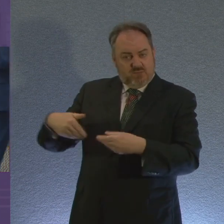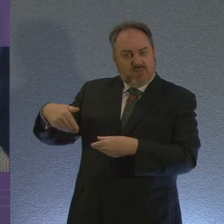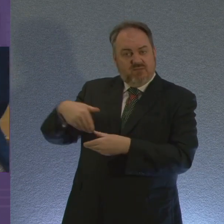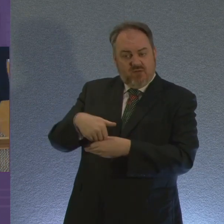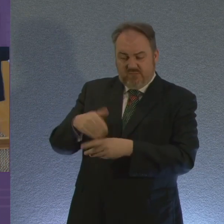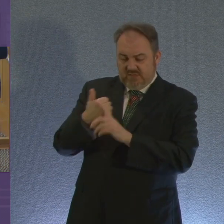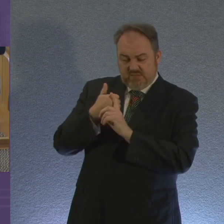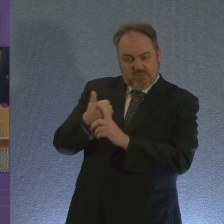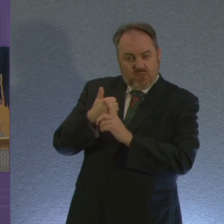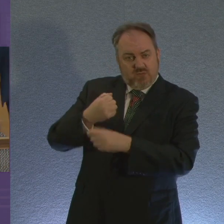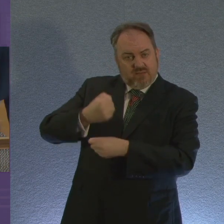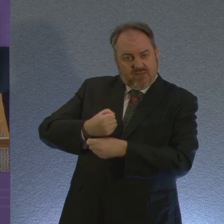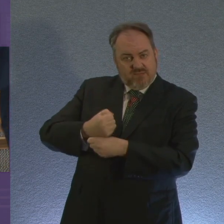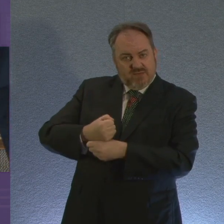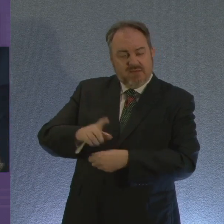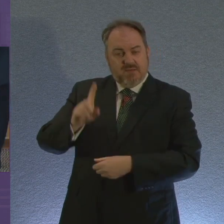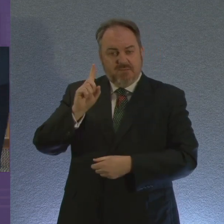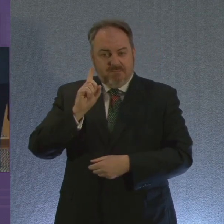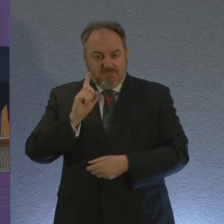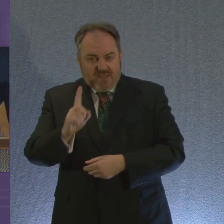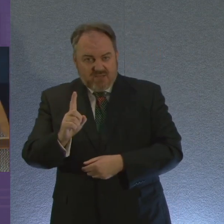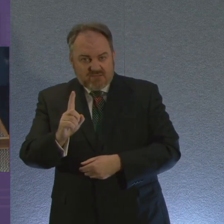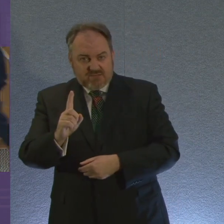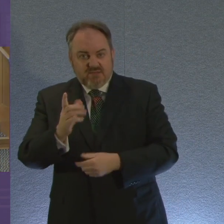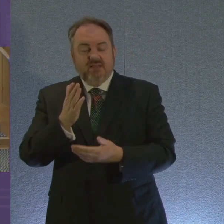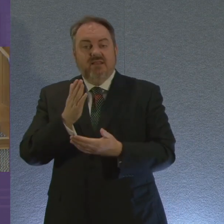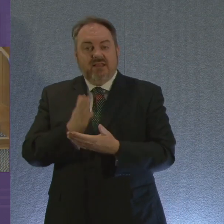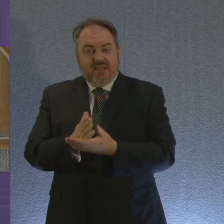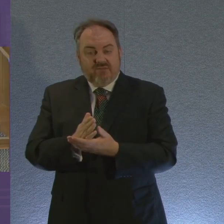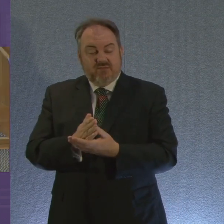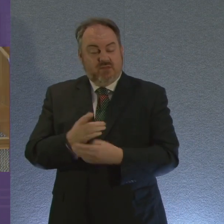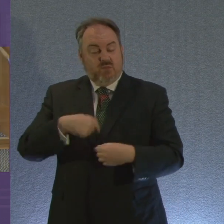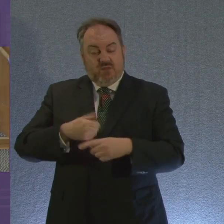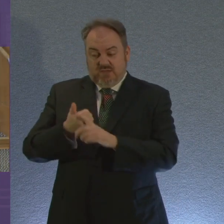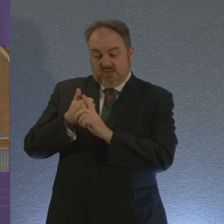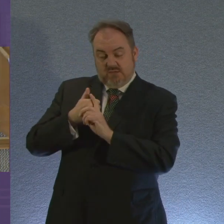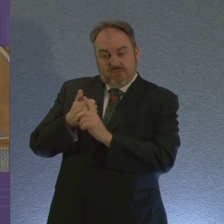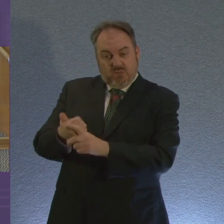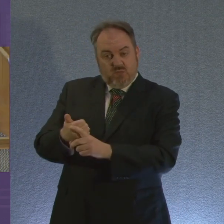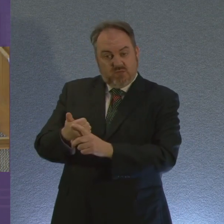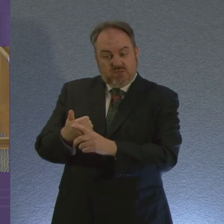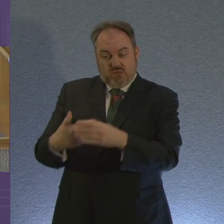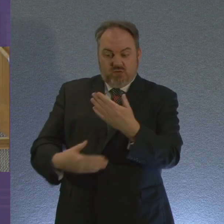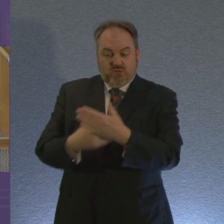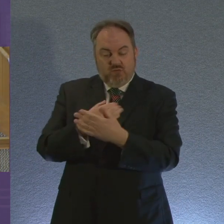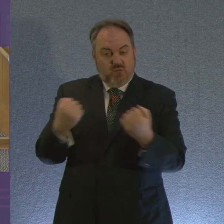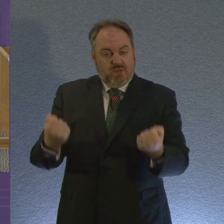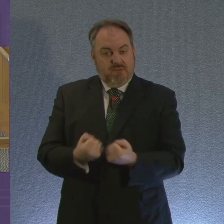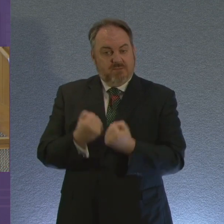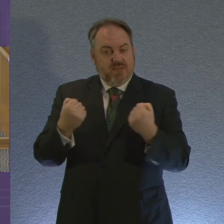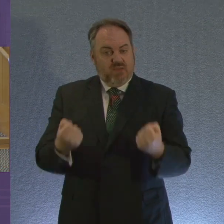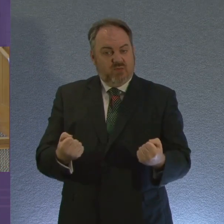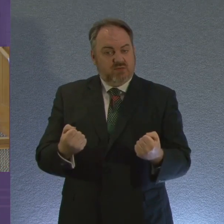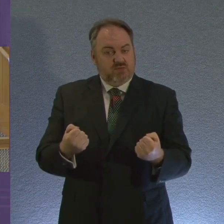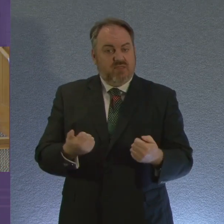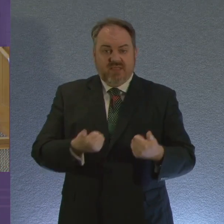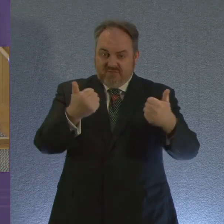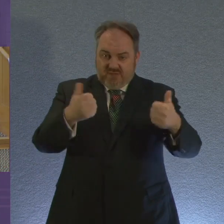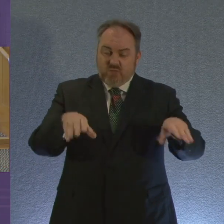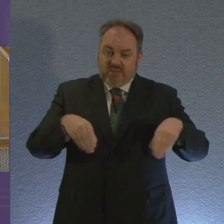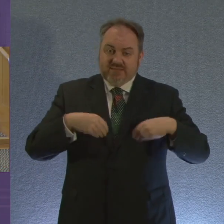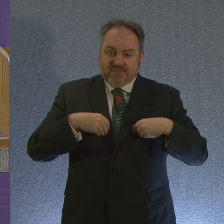and rigorously apply this single and simple test. We will support those extraordinary measures which are necessary, and